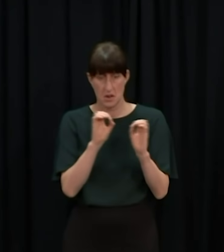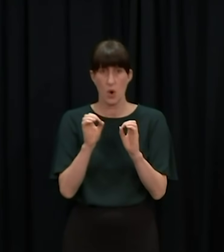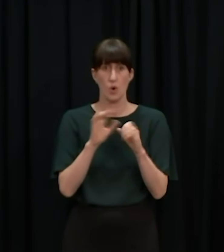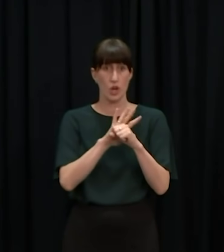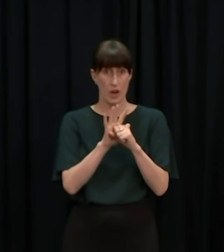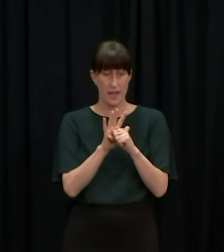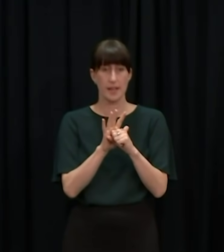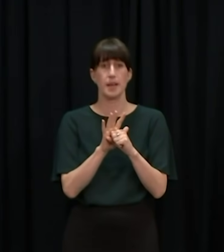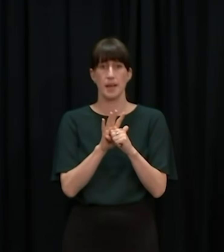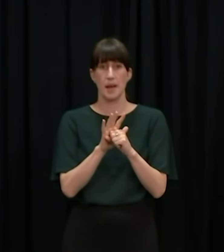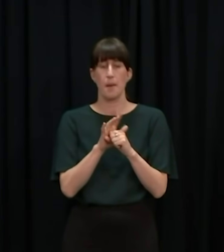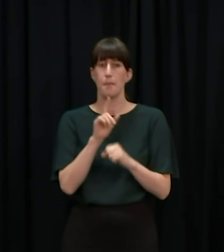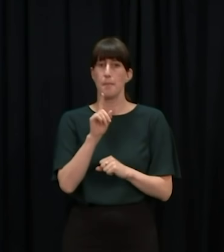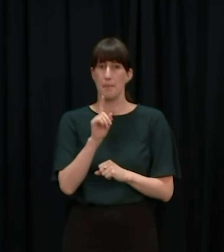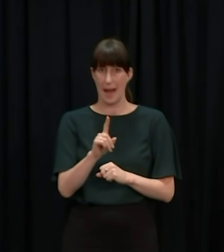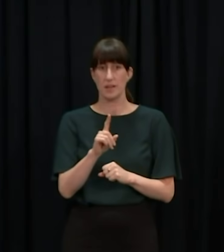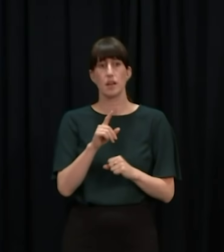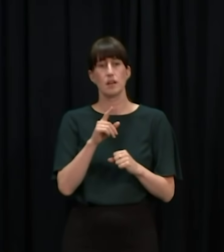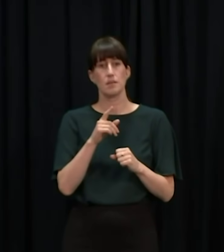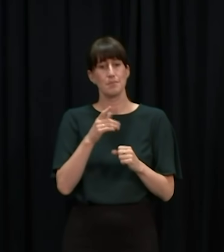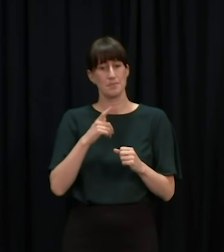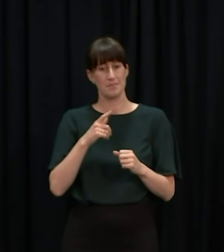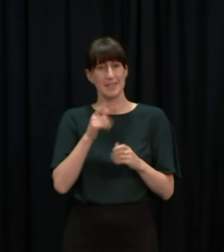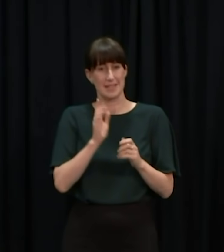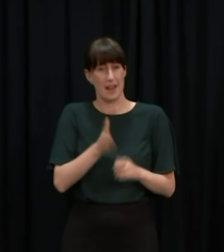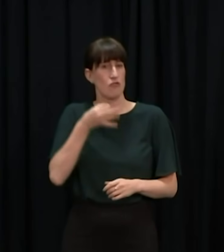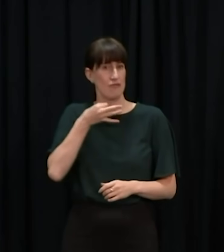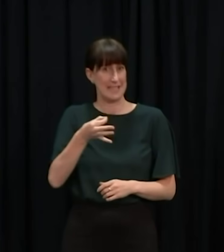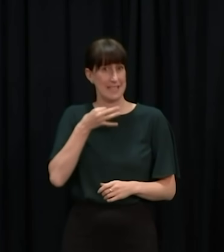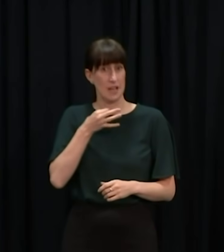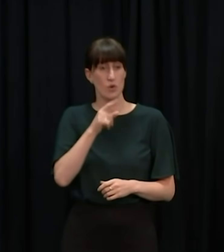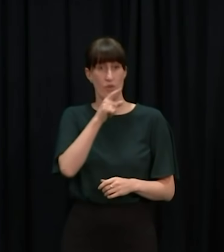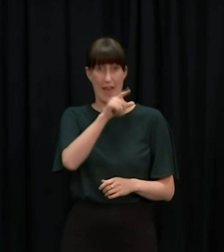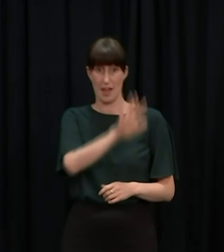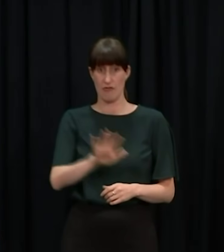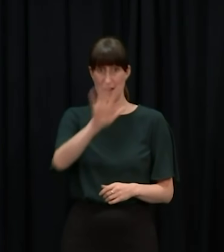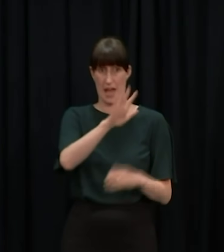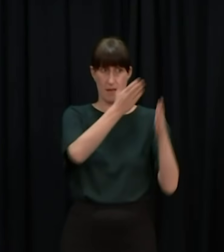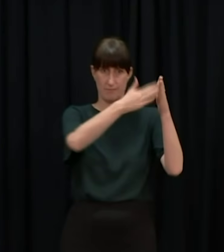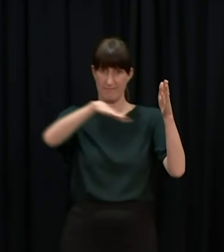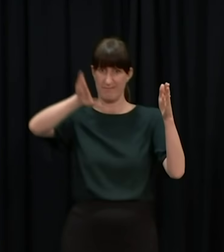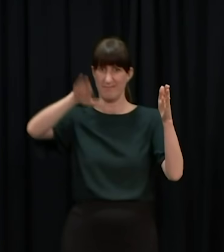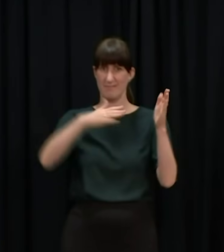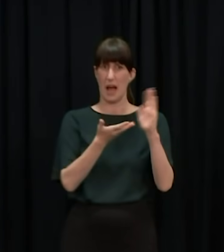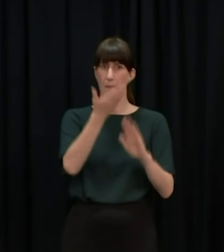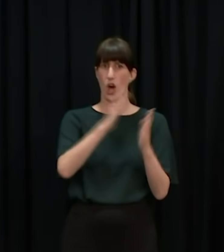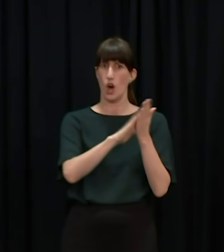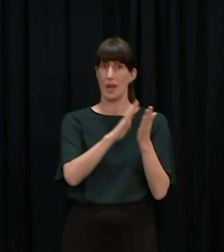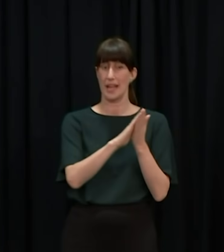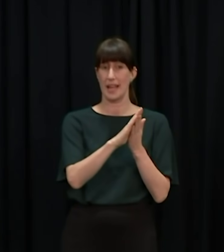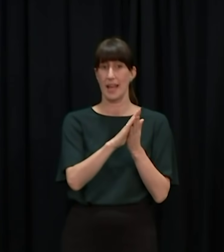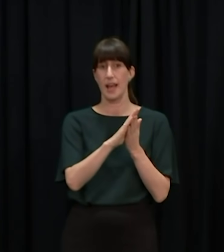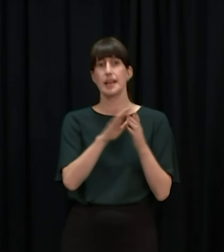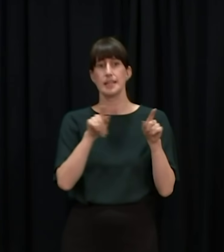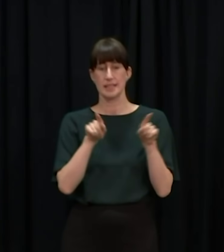area, it has also now moved to alert level 3, along with the rest of Auckland, and is covered by the relevant